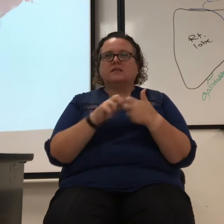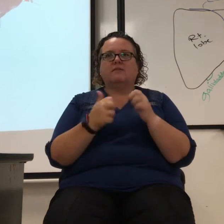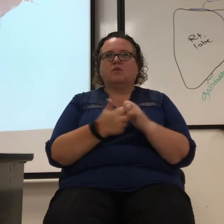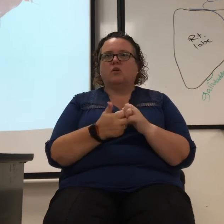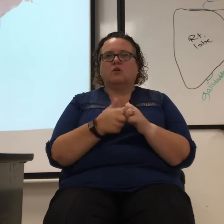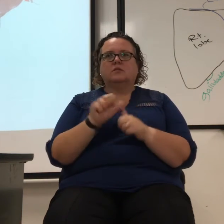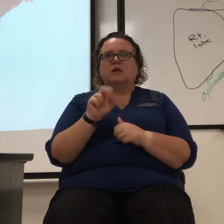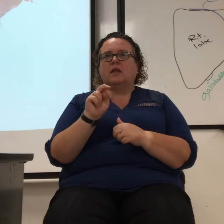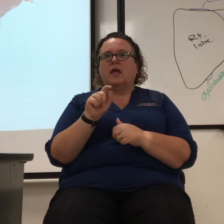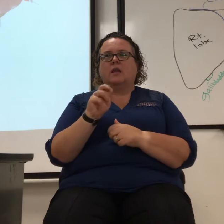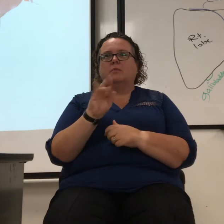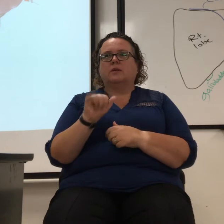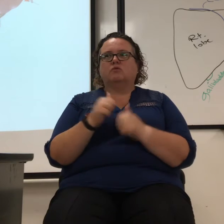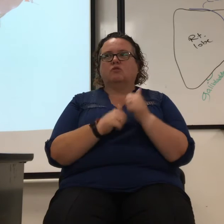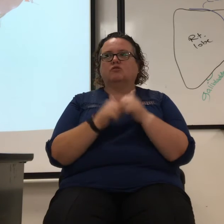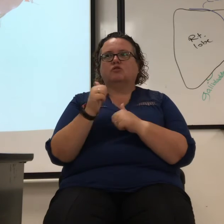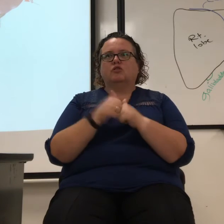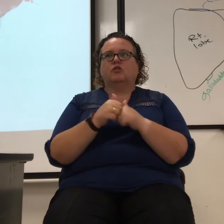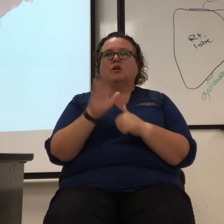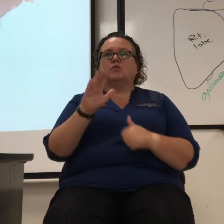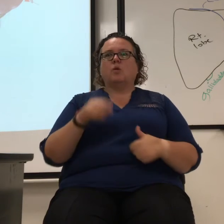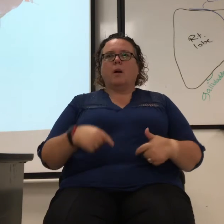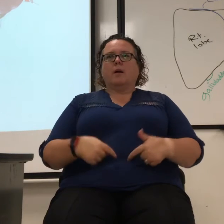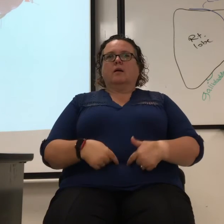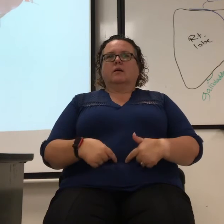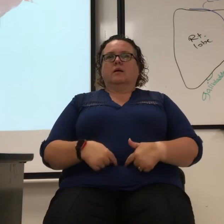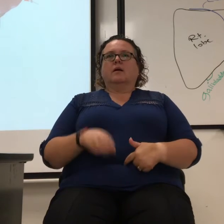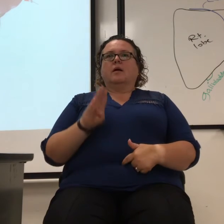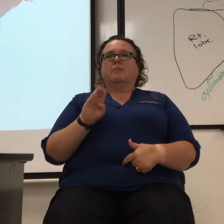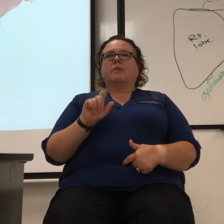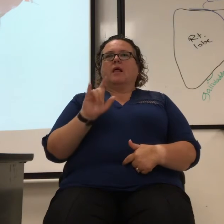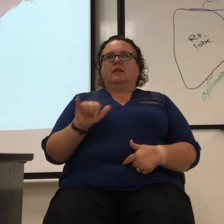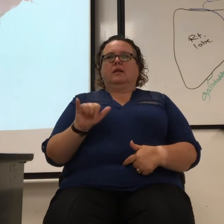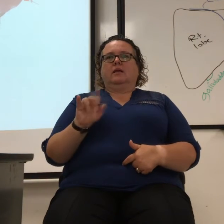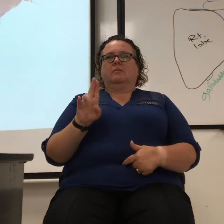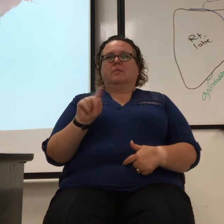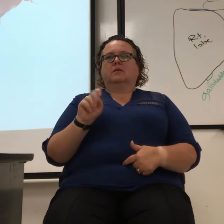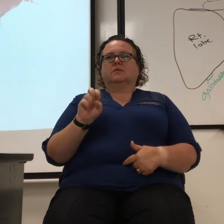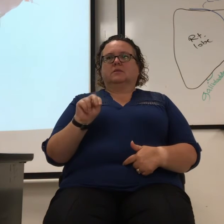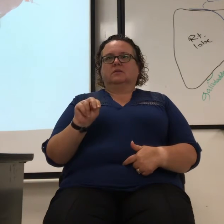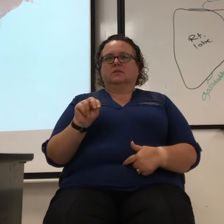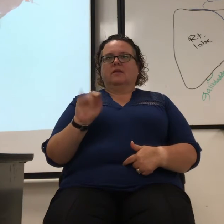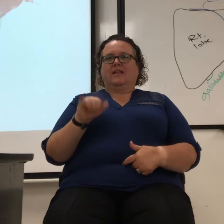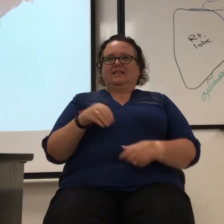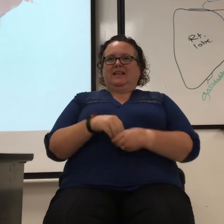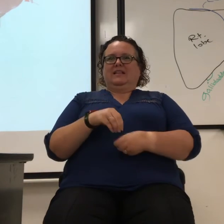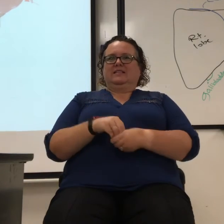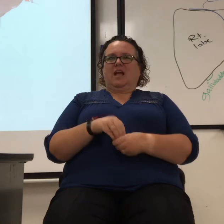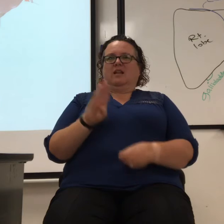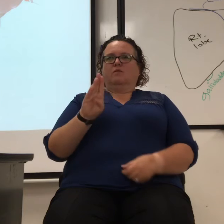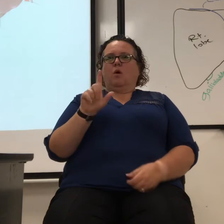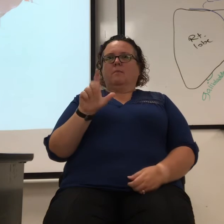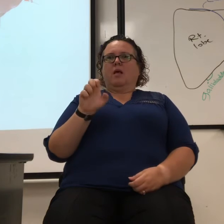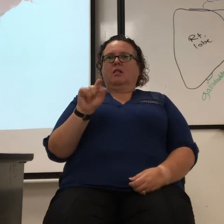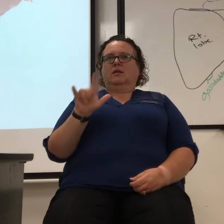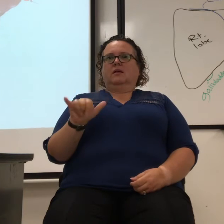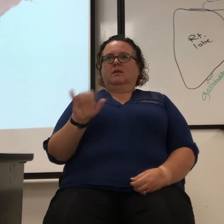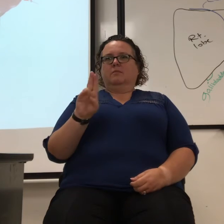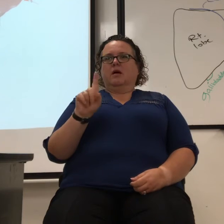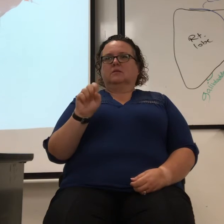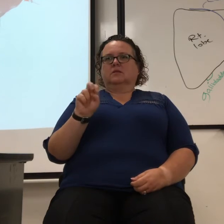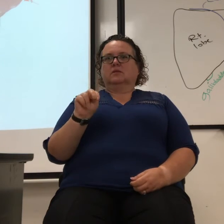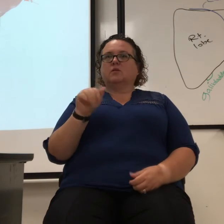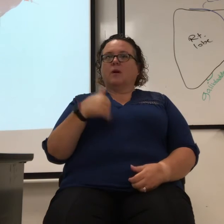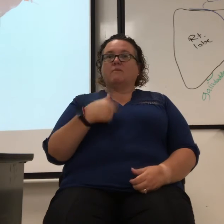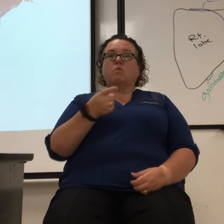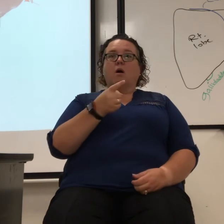structure. Your belly button. It's the inside of your belly button. So this makes sense, right? Here you got one umbilical